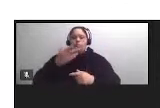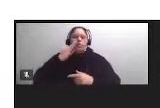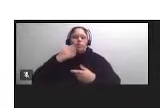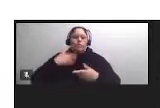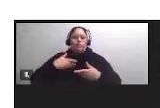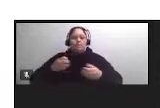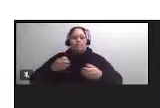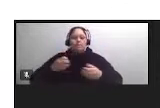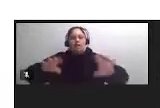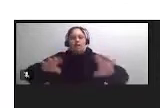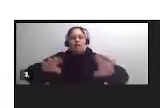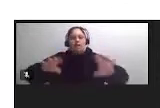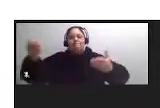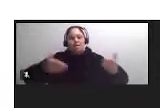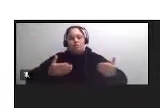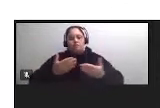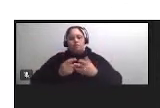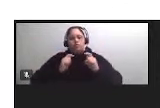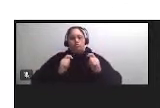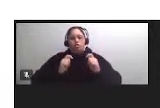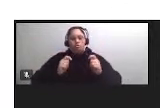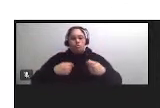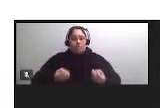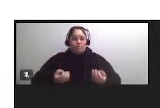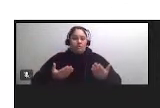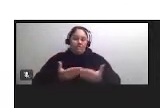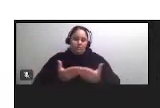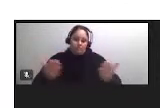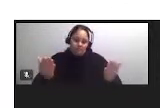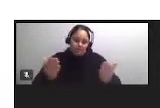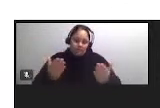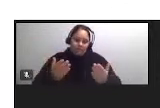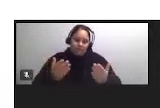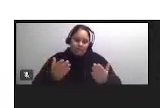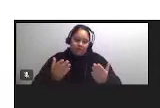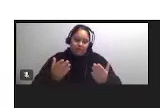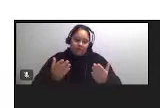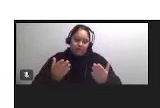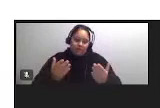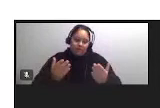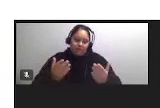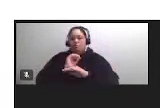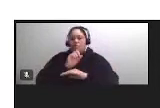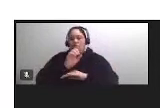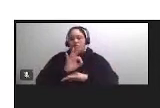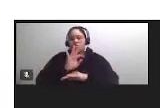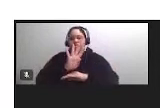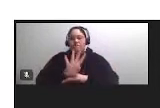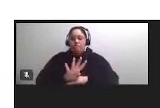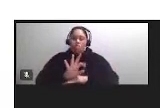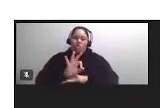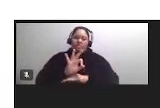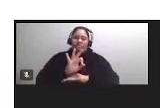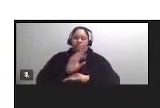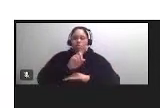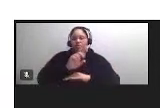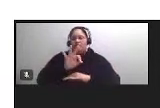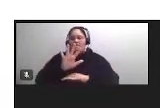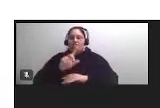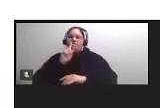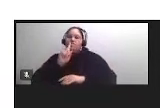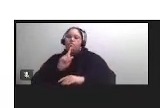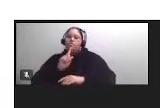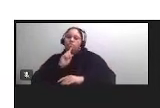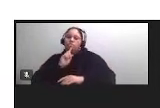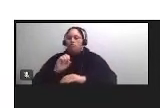invitations when transport is provided. And then we've spent approximately 135,000 Rand so